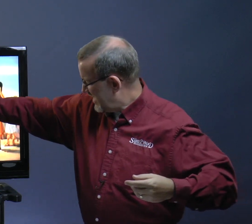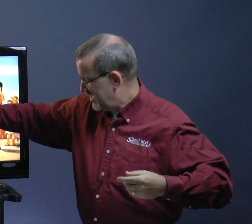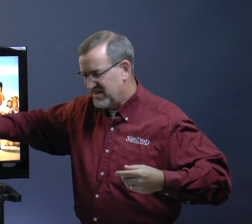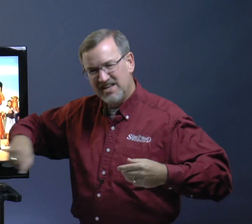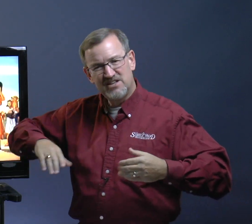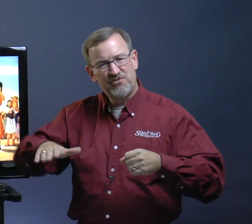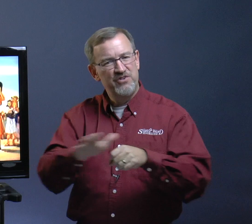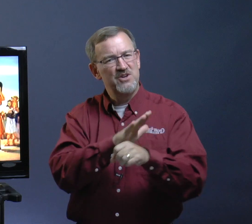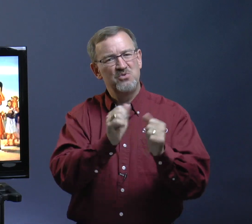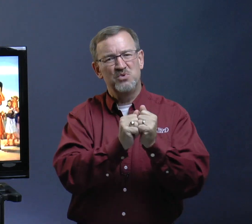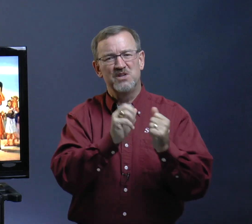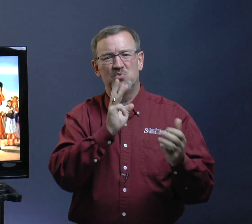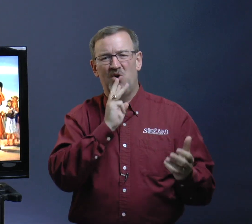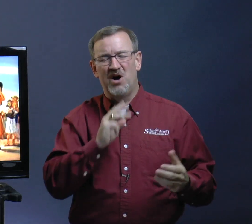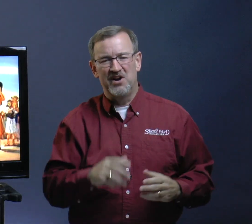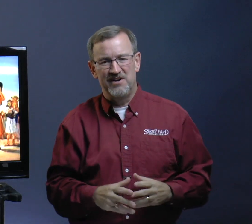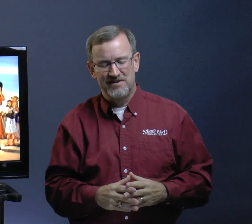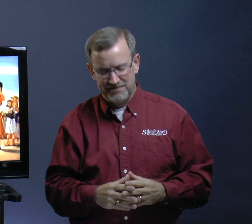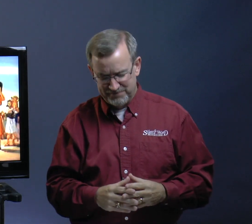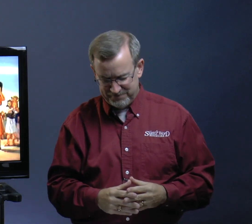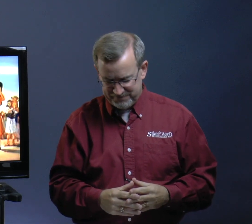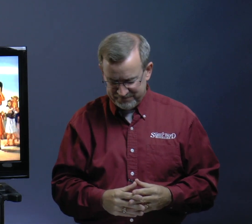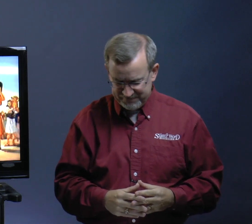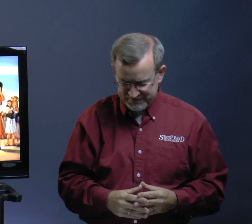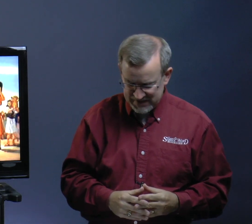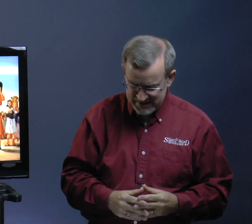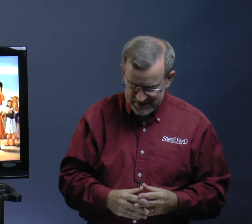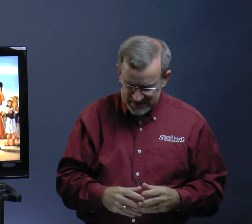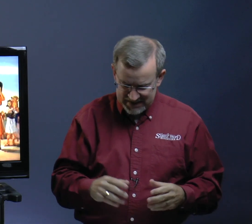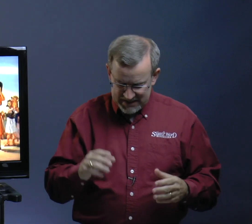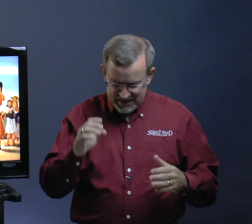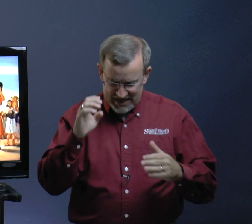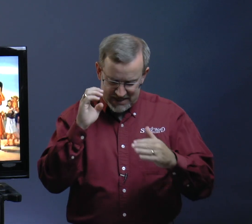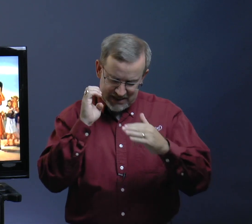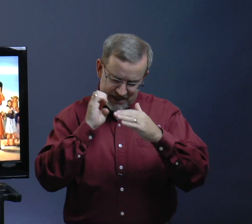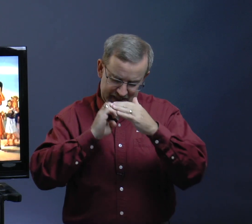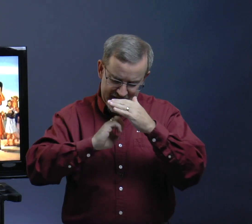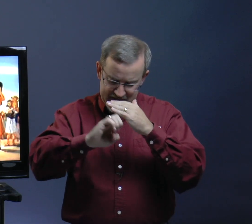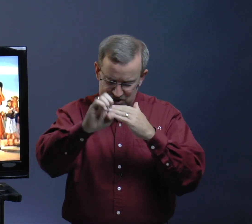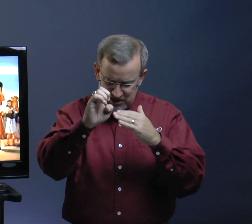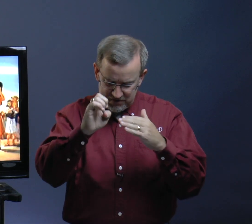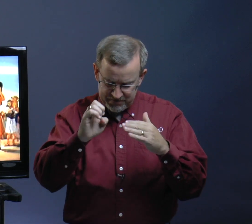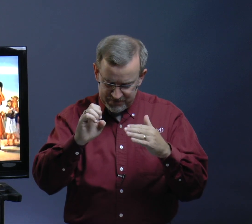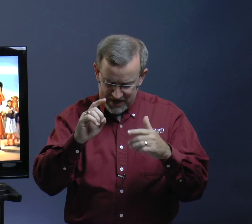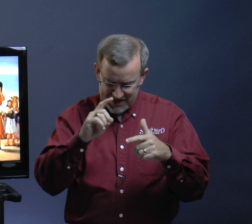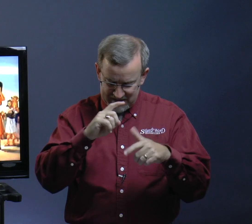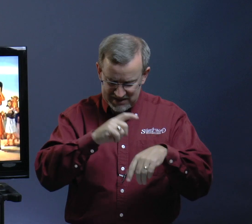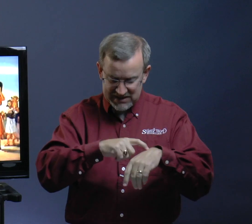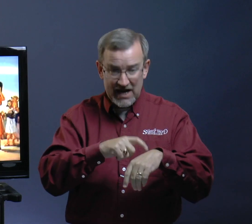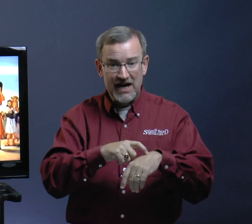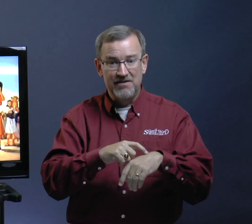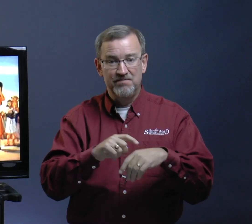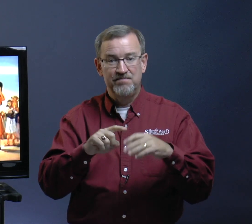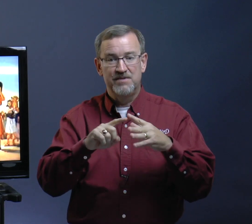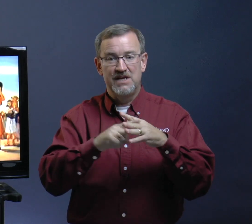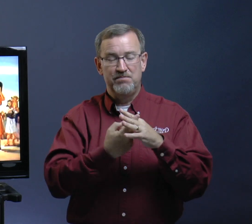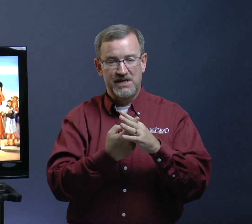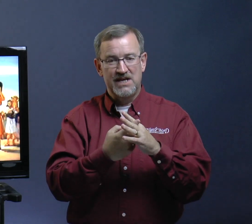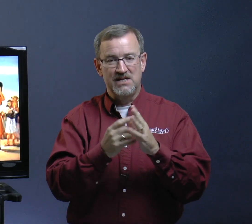ground, it's filled with water. And Elijah, At this time, he begins